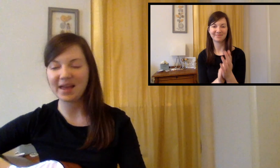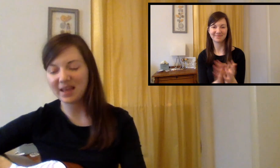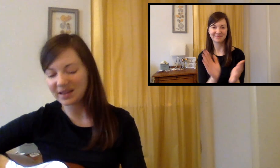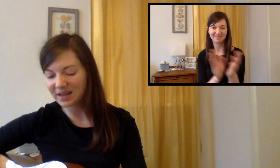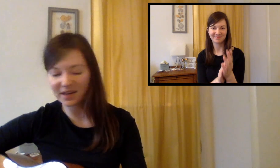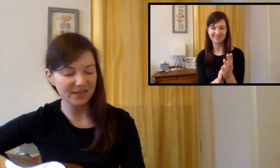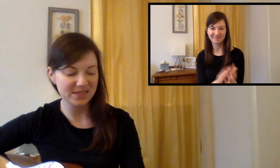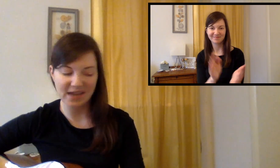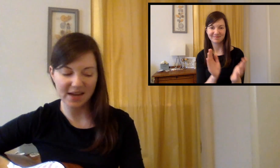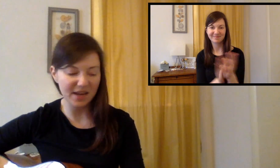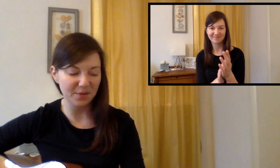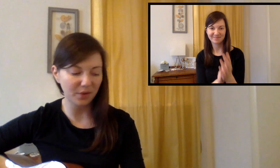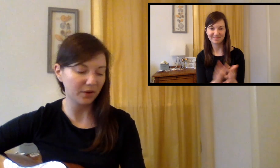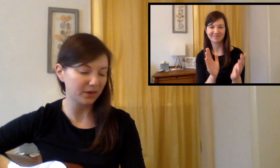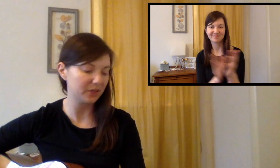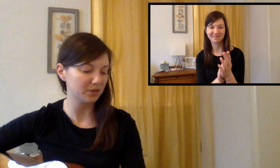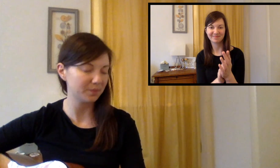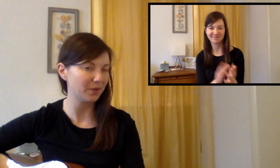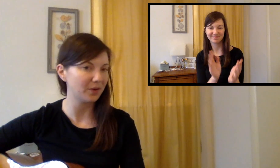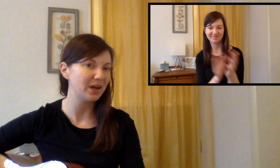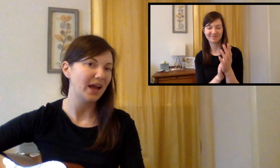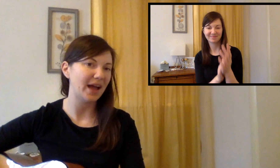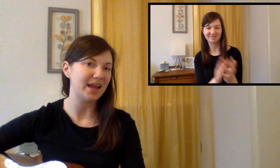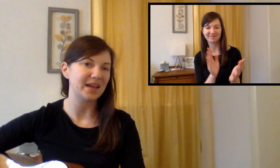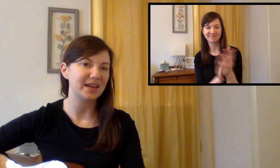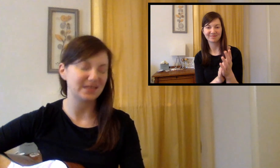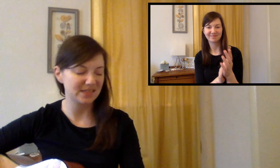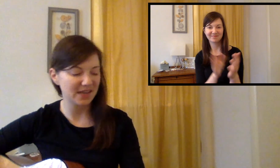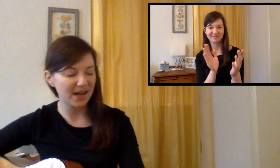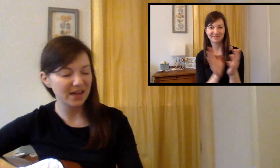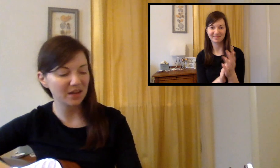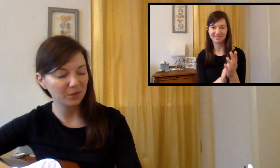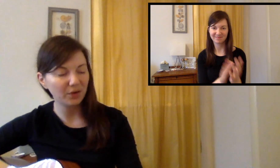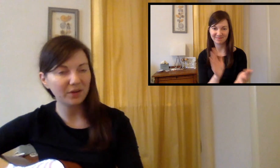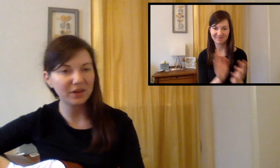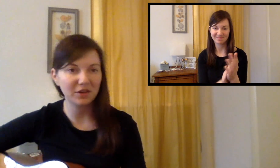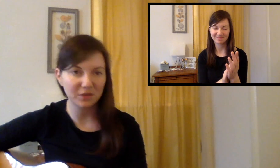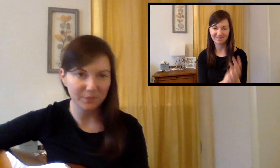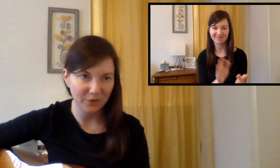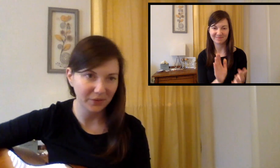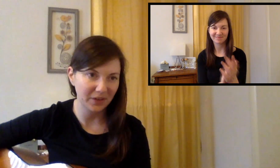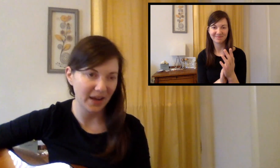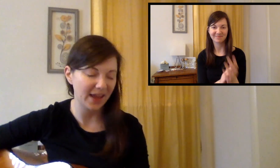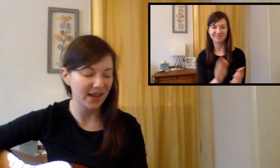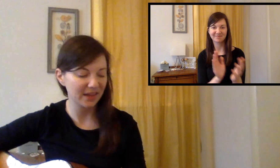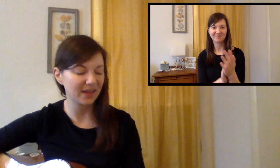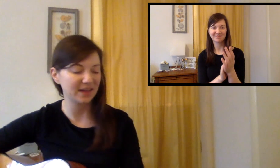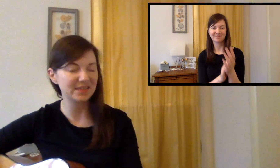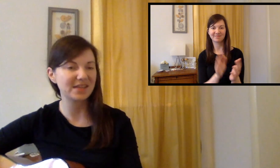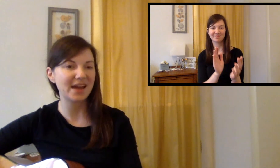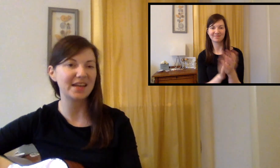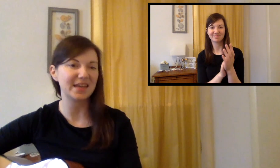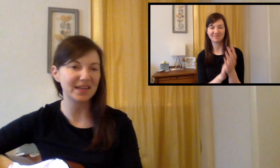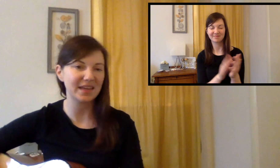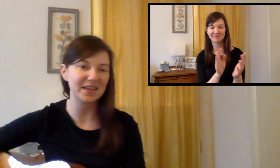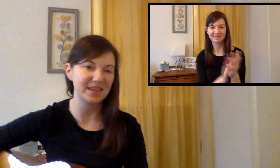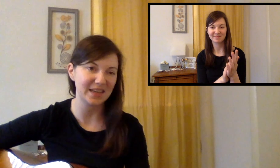ain't gonna study war no more. I ain't gonna study war no more. I ain't gonna study